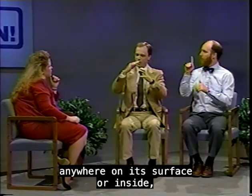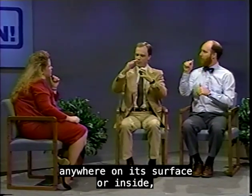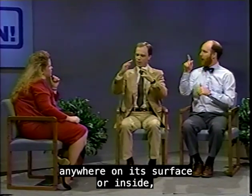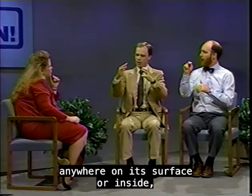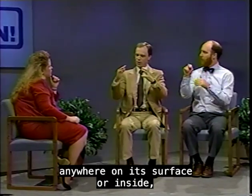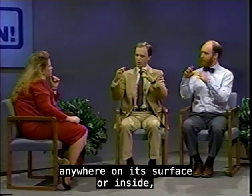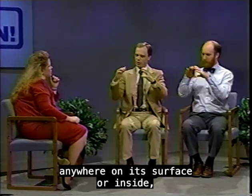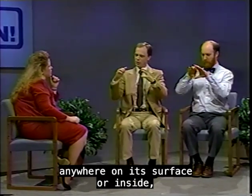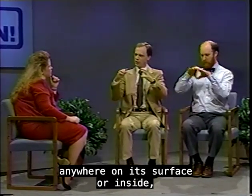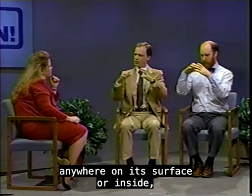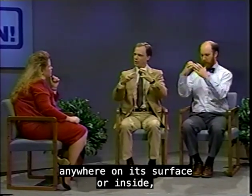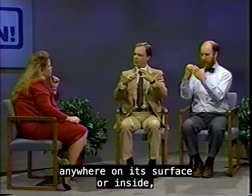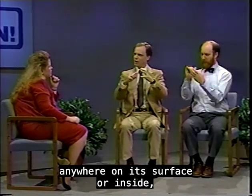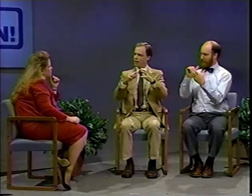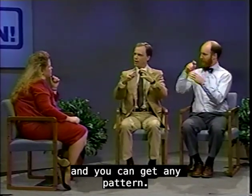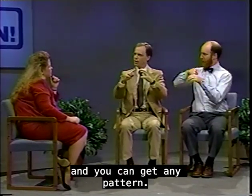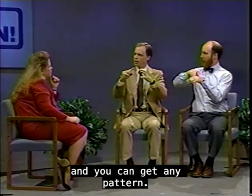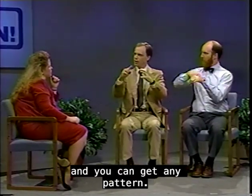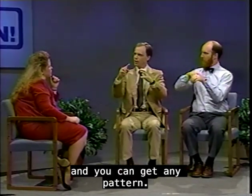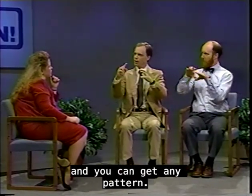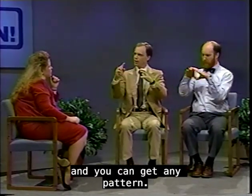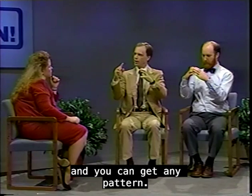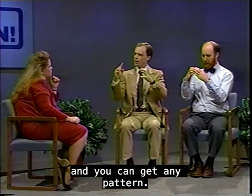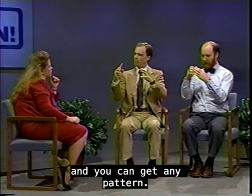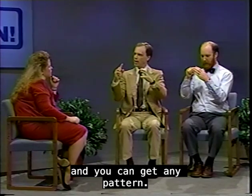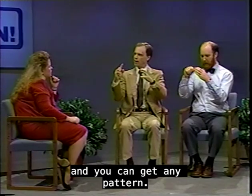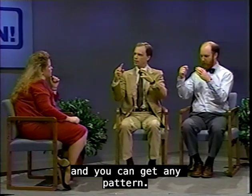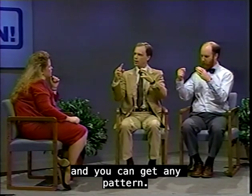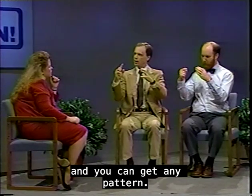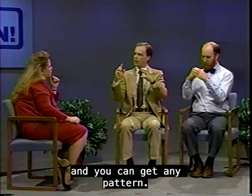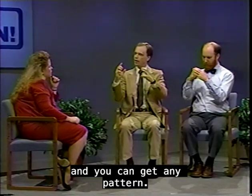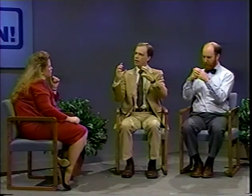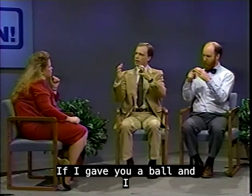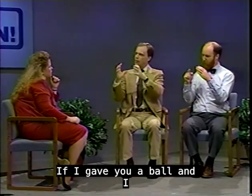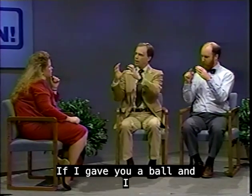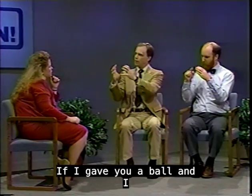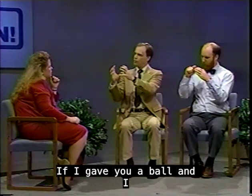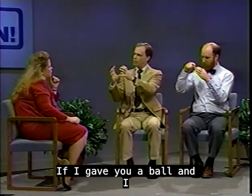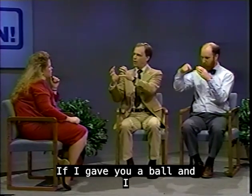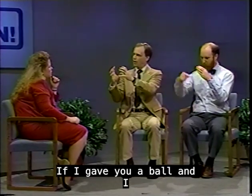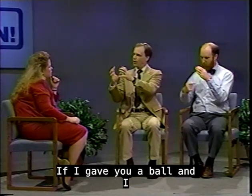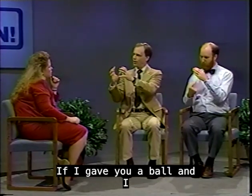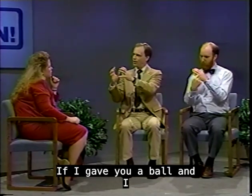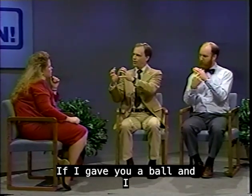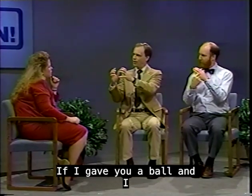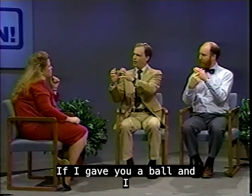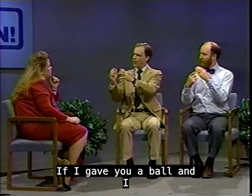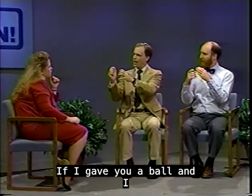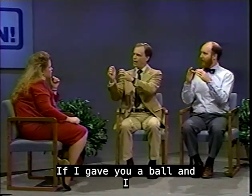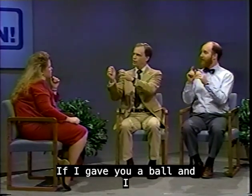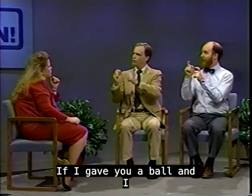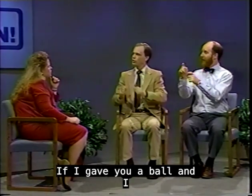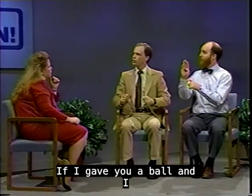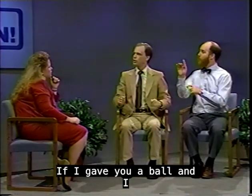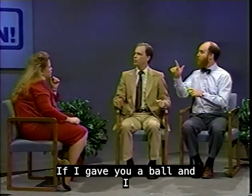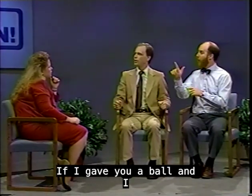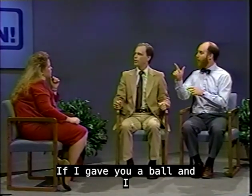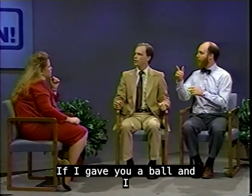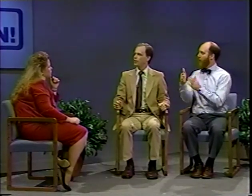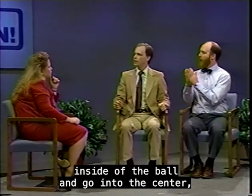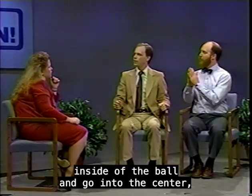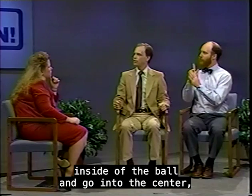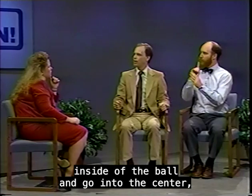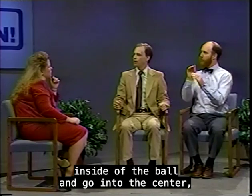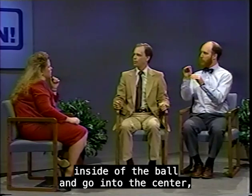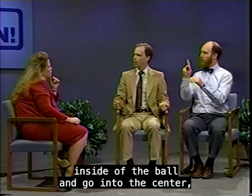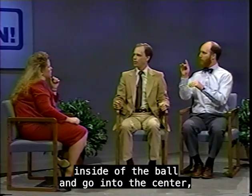can go anywhere on its surface or inside, and you can get any pattern. If I gave you a ball, and I asked you to stick a